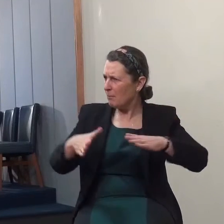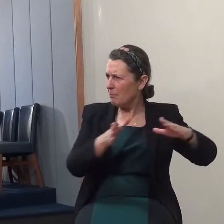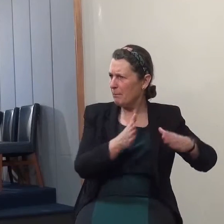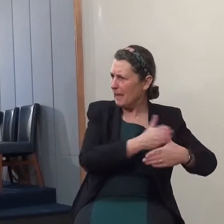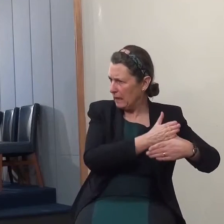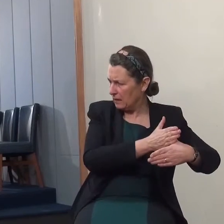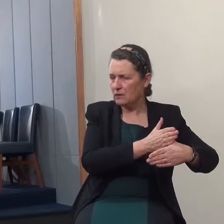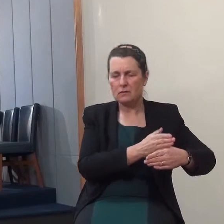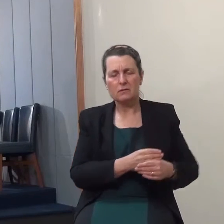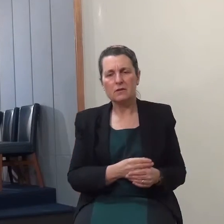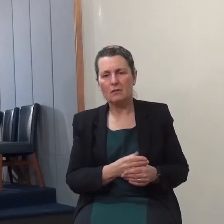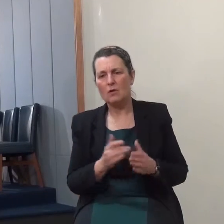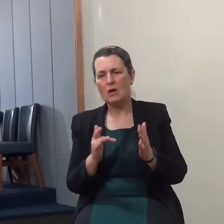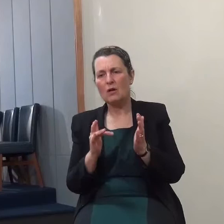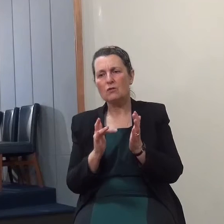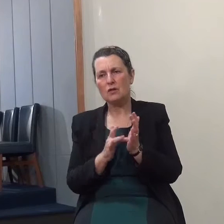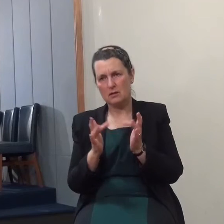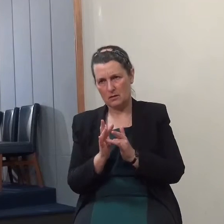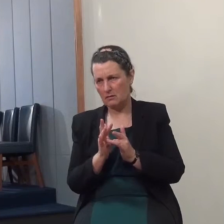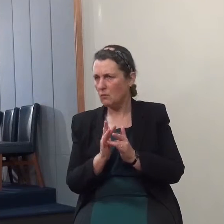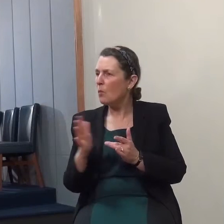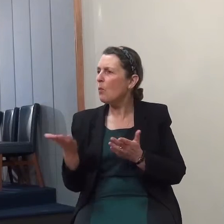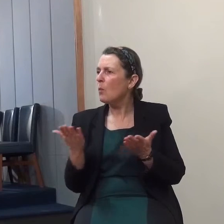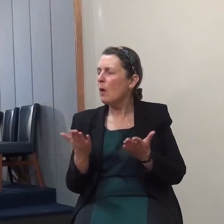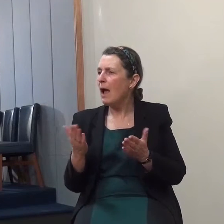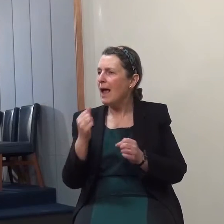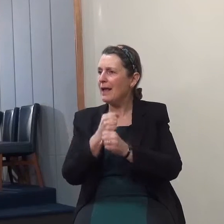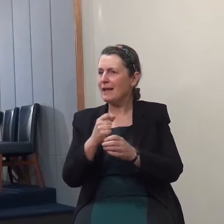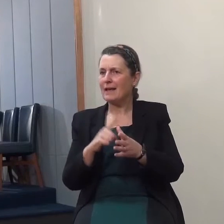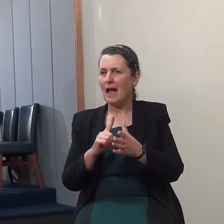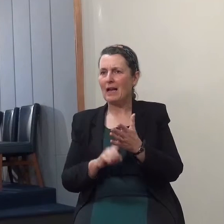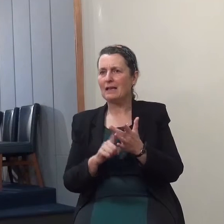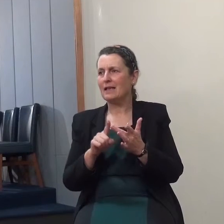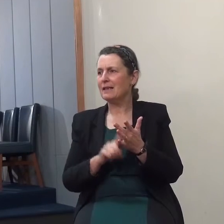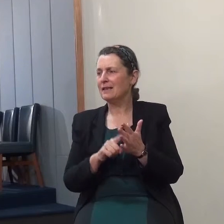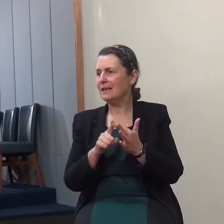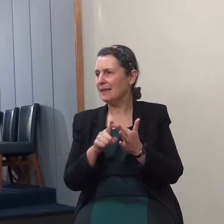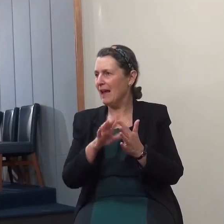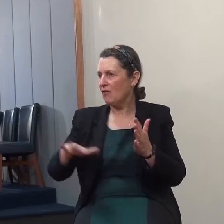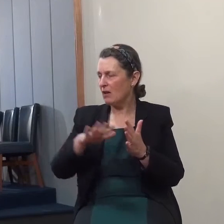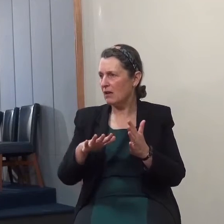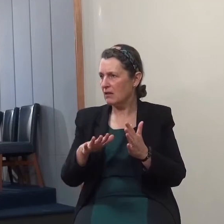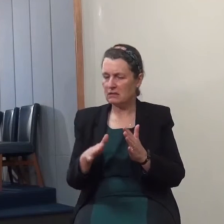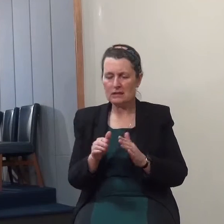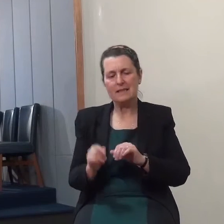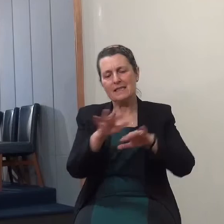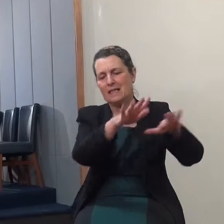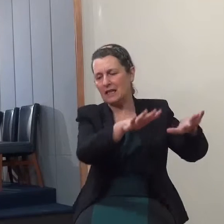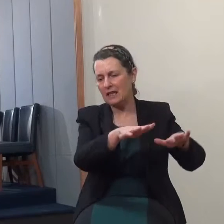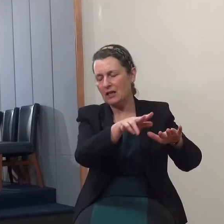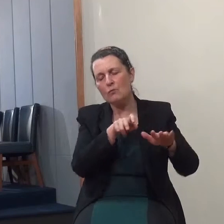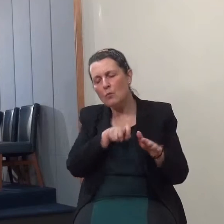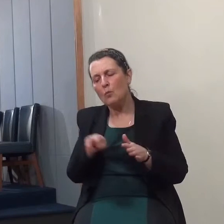of Galilee, previously he'd seen Christ up in the tavern. Walking now by